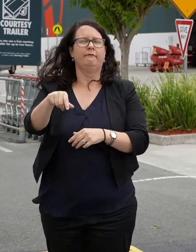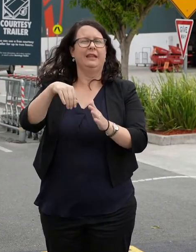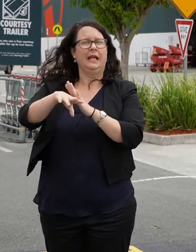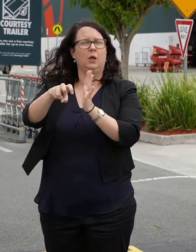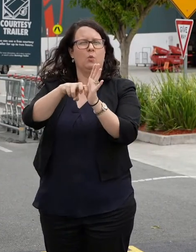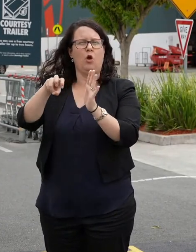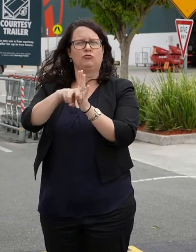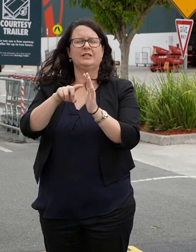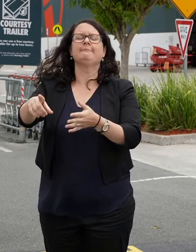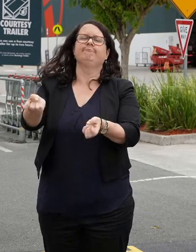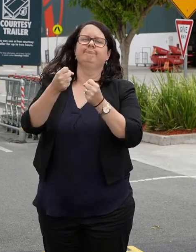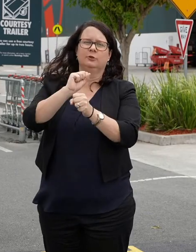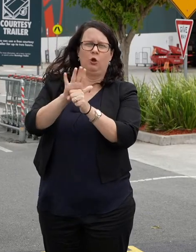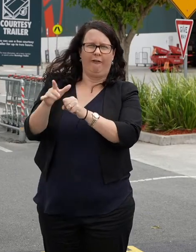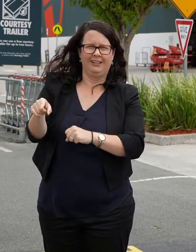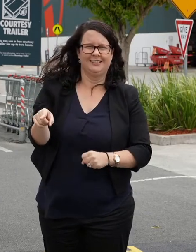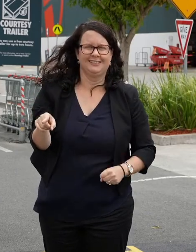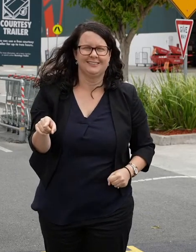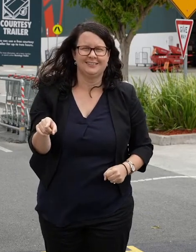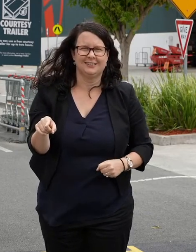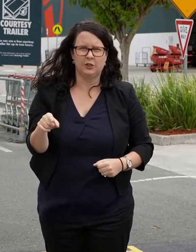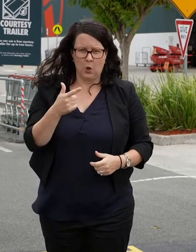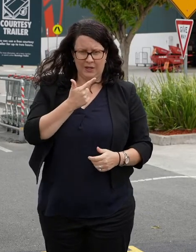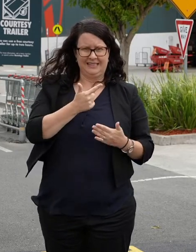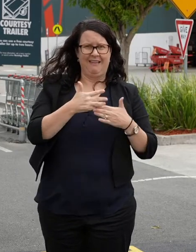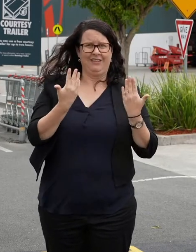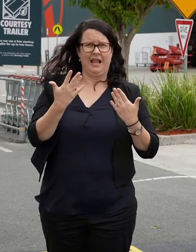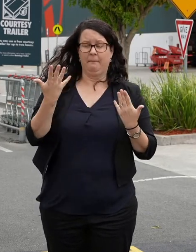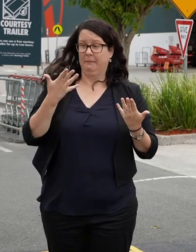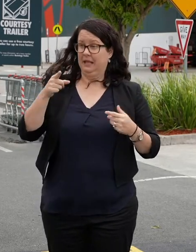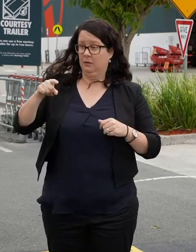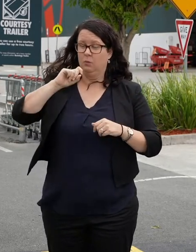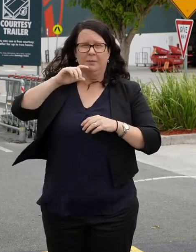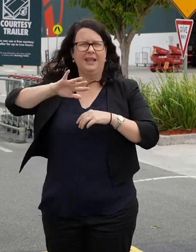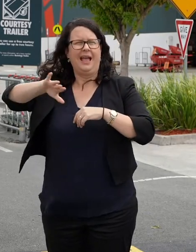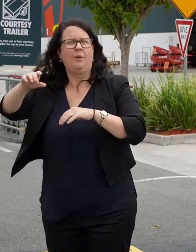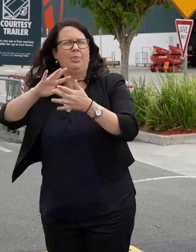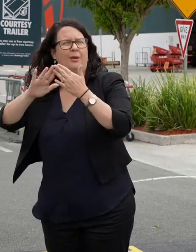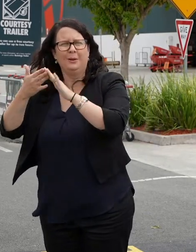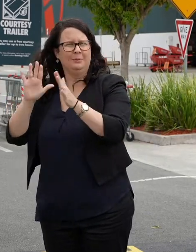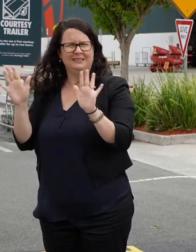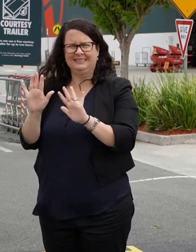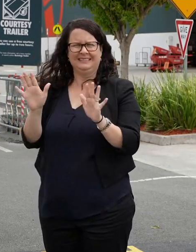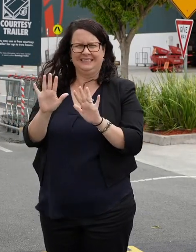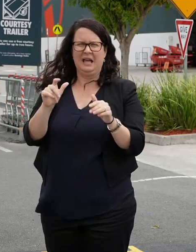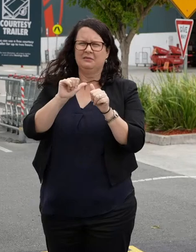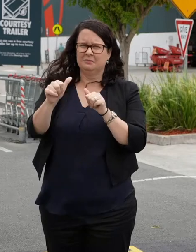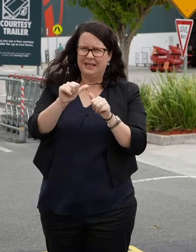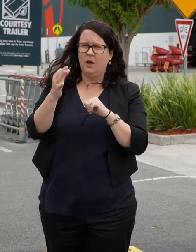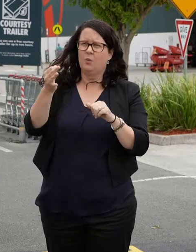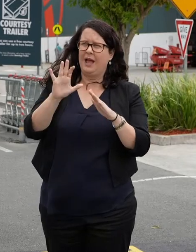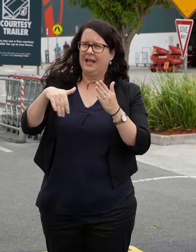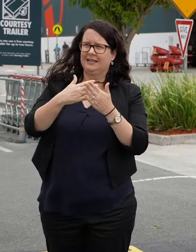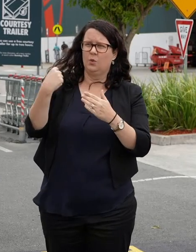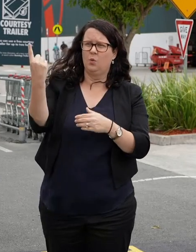still a risk, and it's a risk we are not willing to take when we have less than 80% double dose vaccinated in